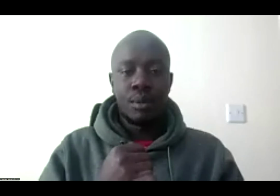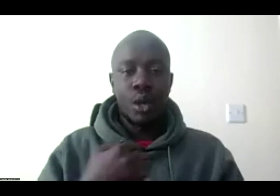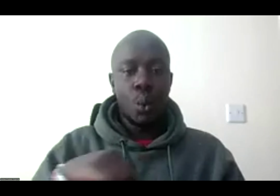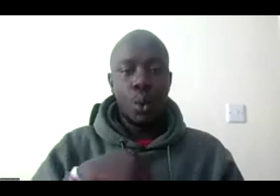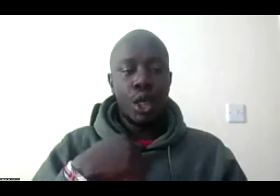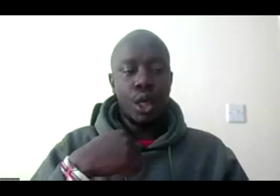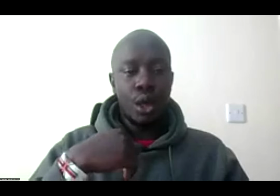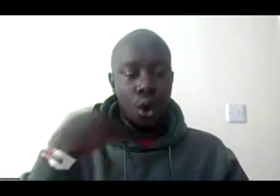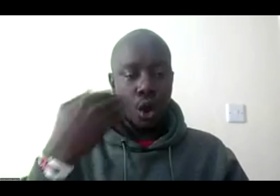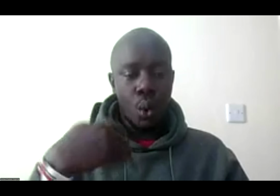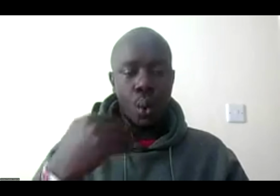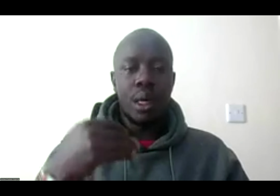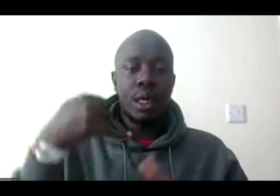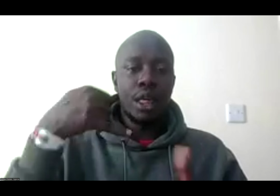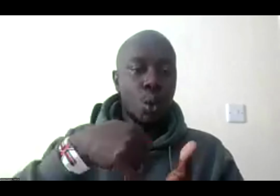So in our work,